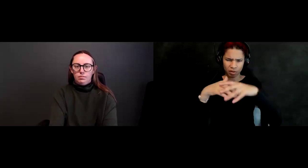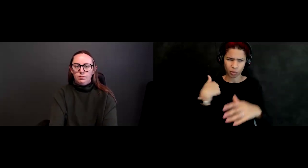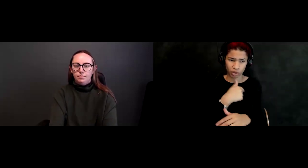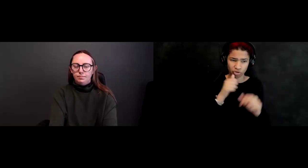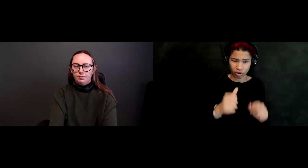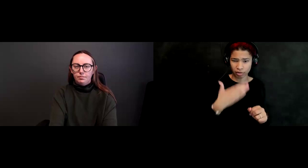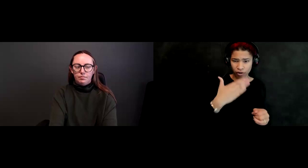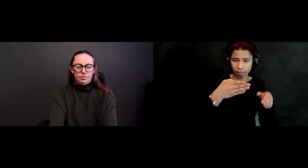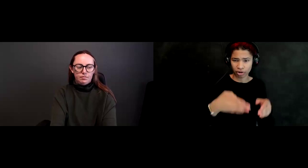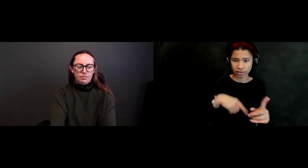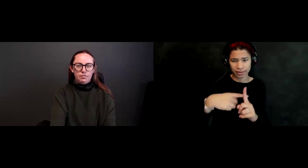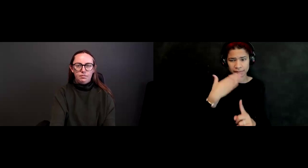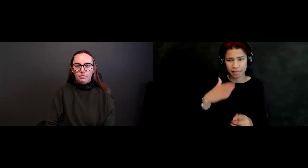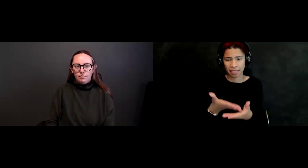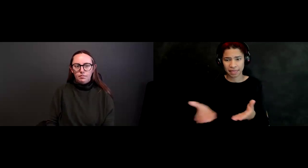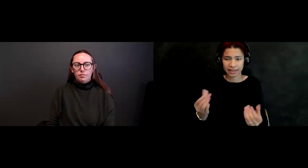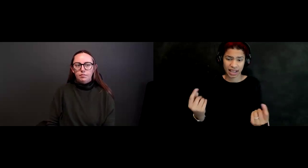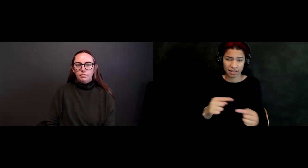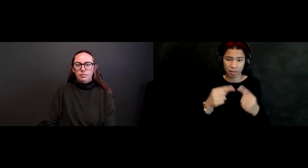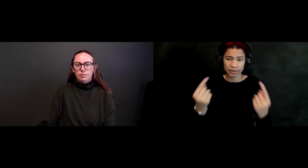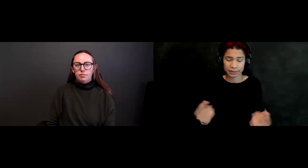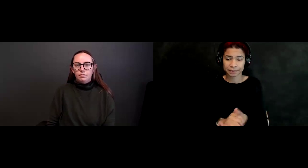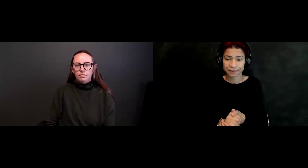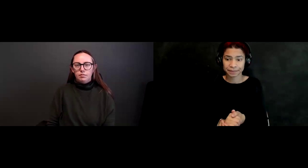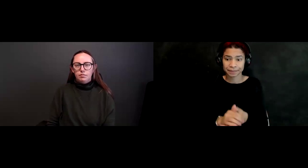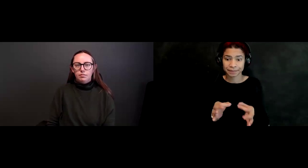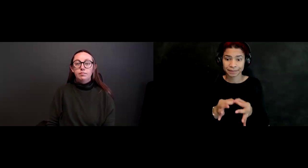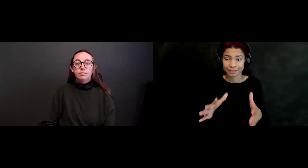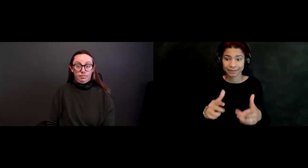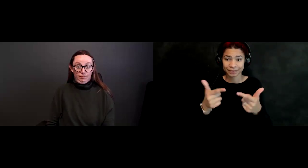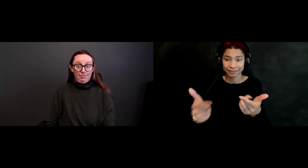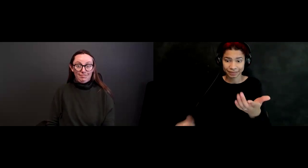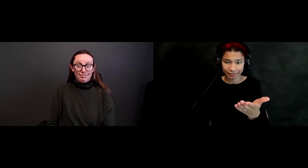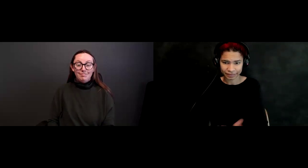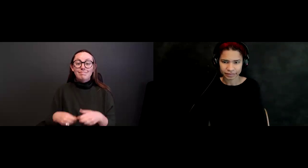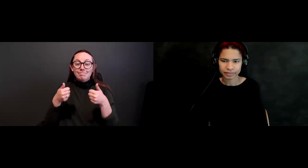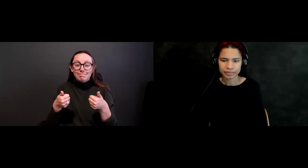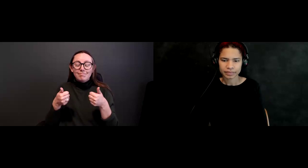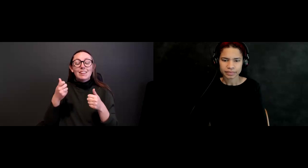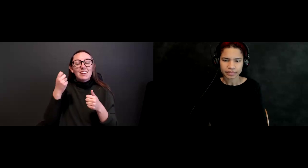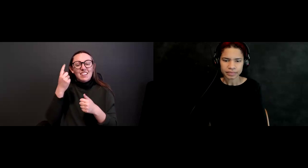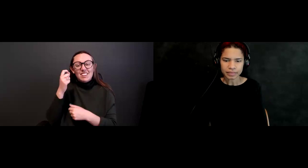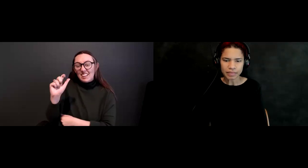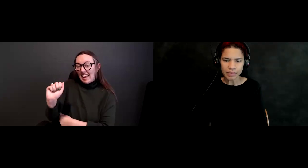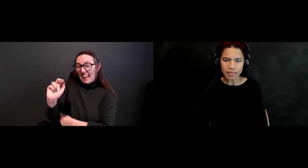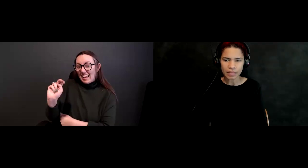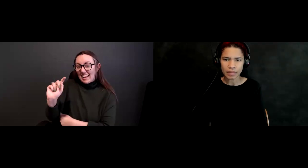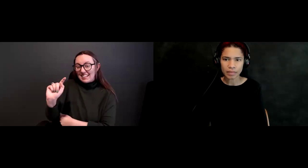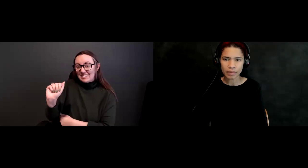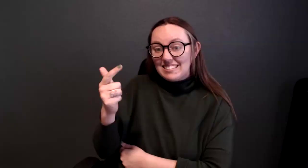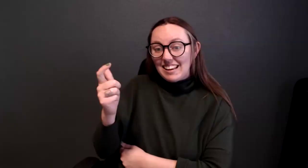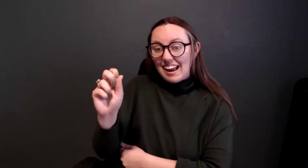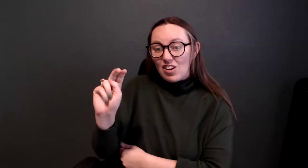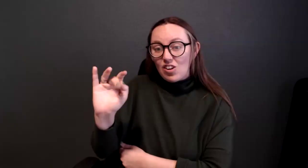And so that's the reason why I put those next to each other. Now, an antagonist can also be an idea. An antagonist can be something